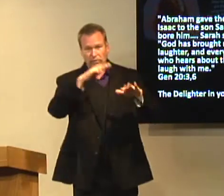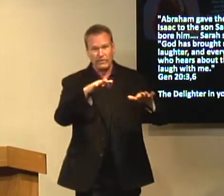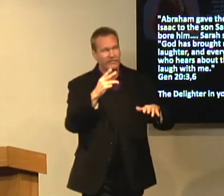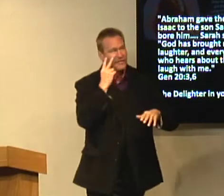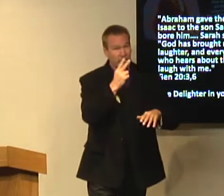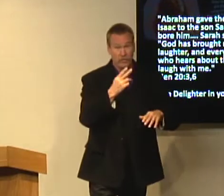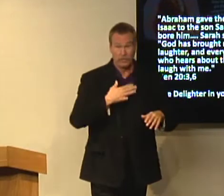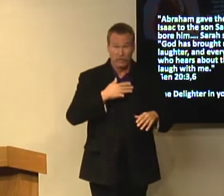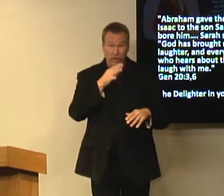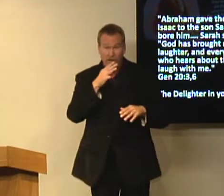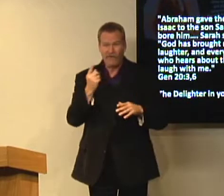laughter.